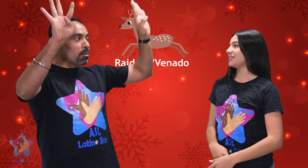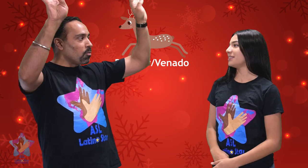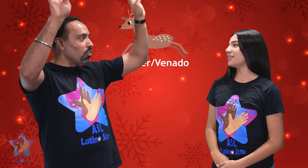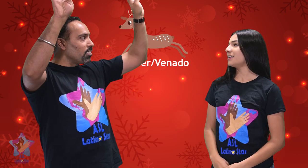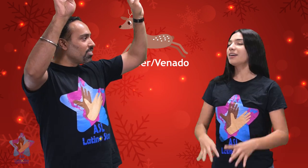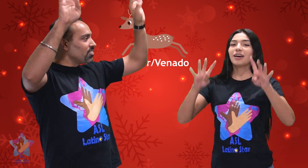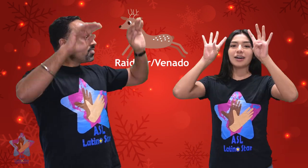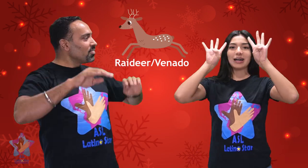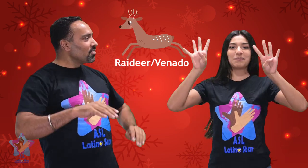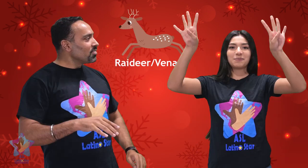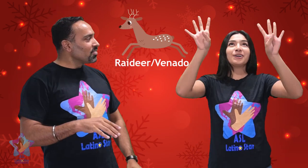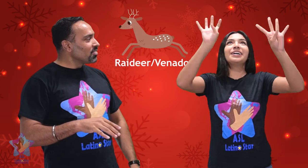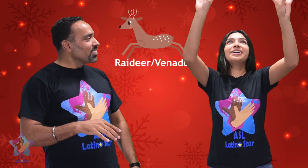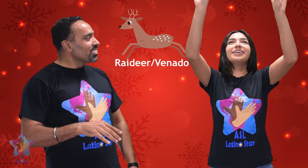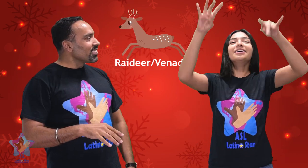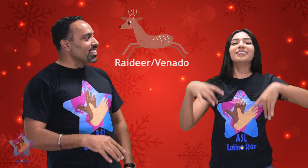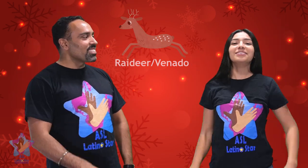Upward. Upward. Upward. Yes.